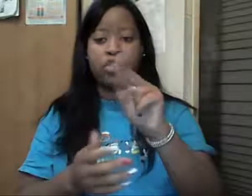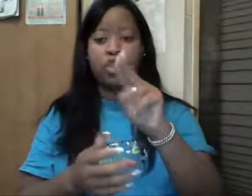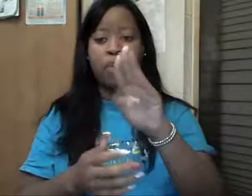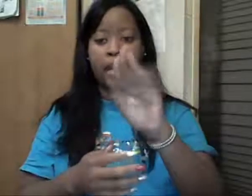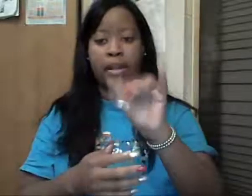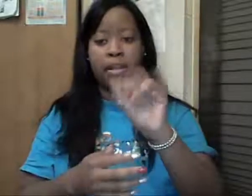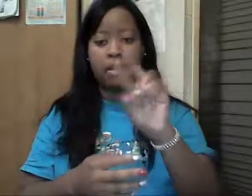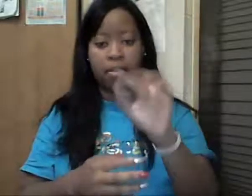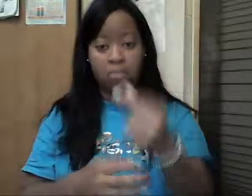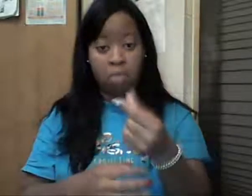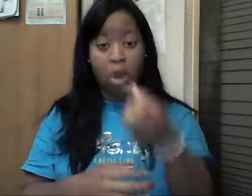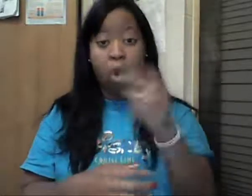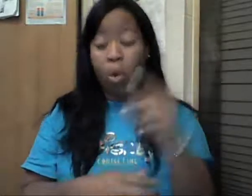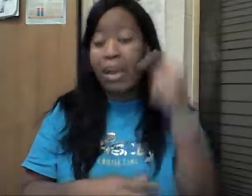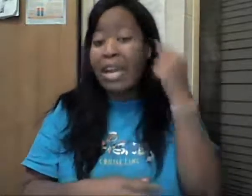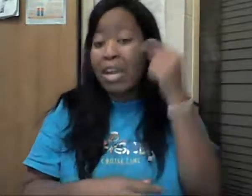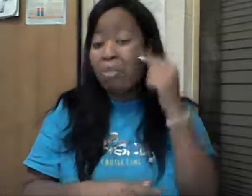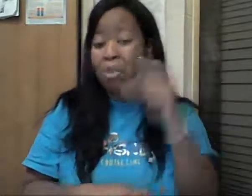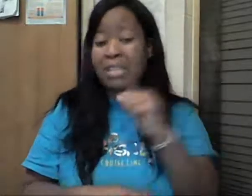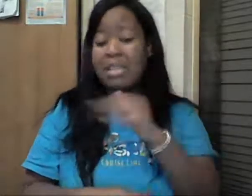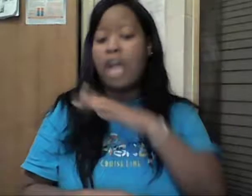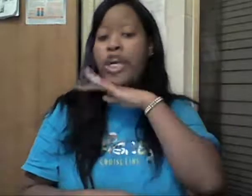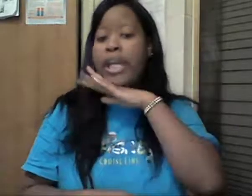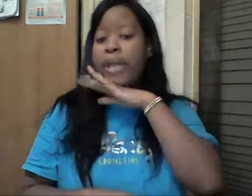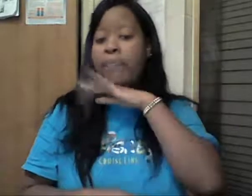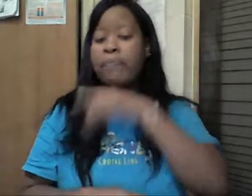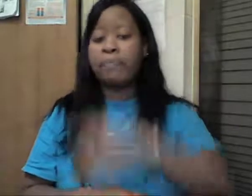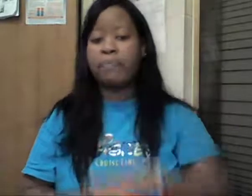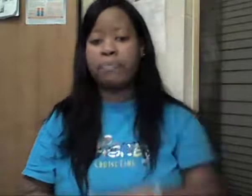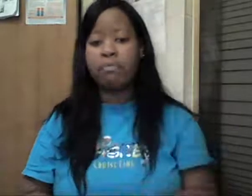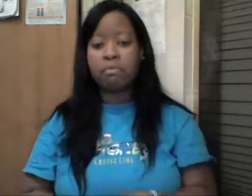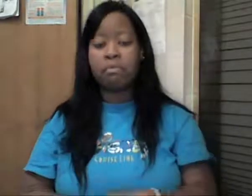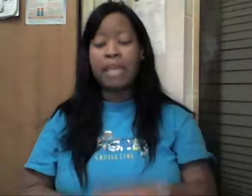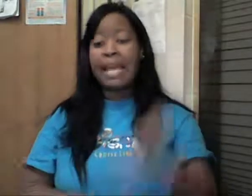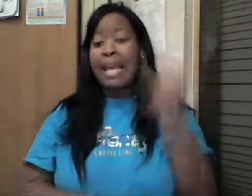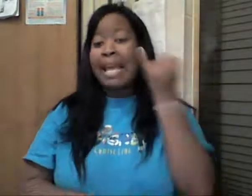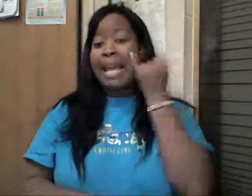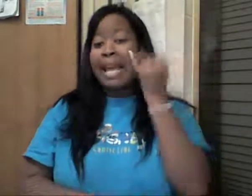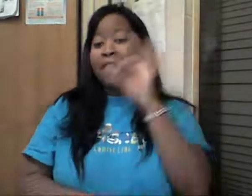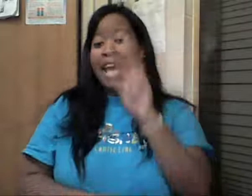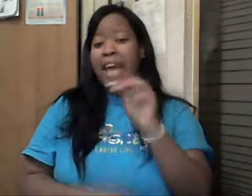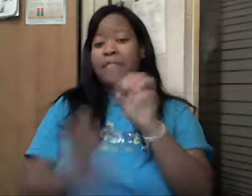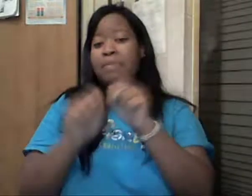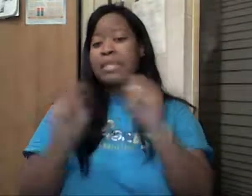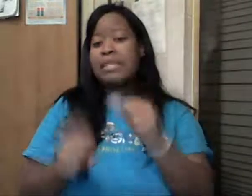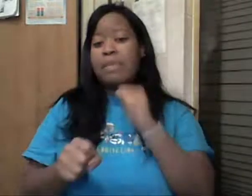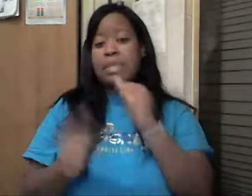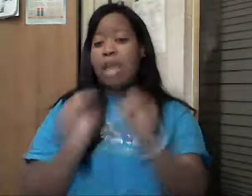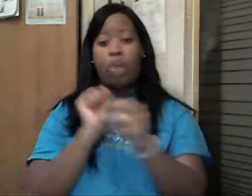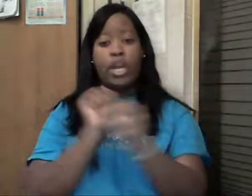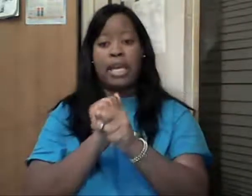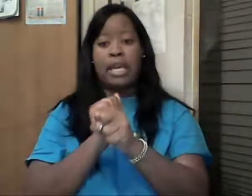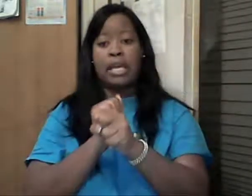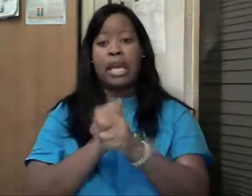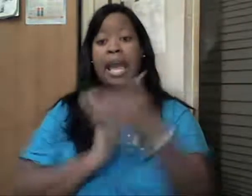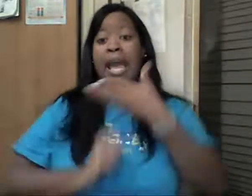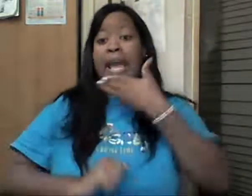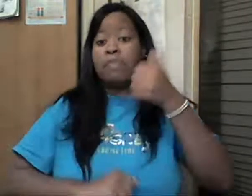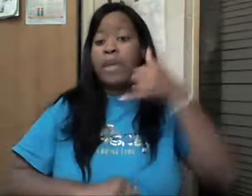the tubing or ear mold is not dirty. If the FM system is not working, it's best